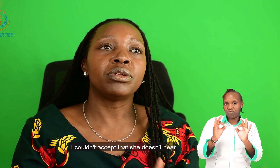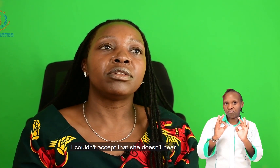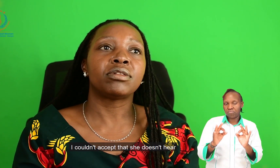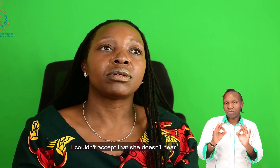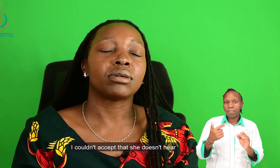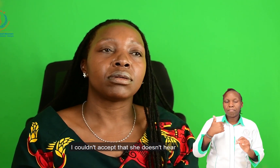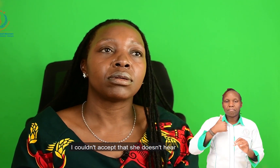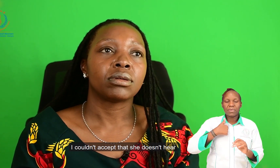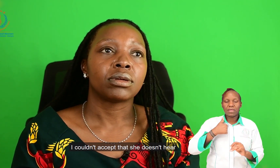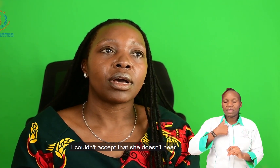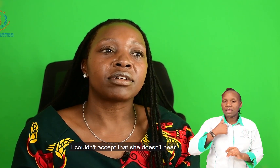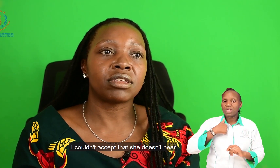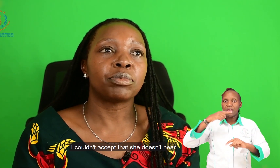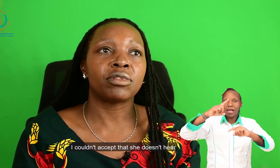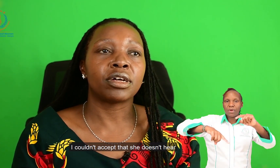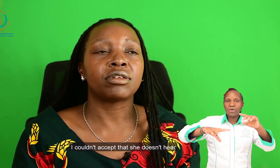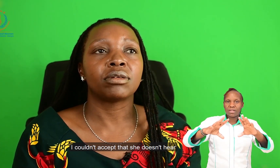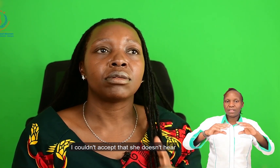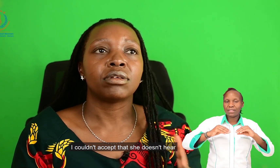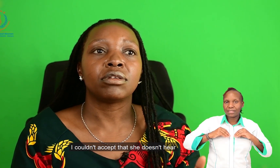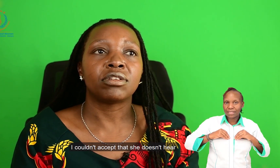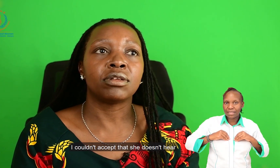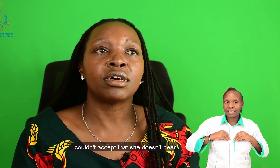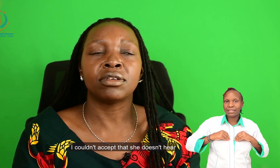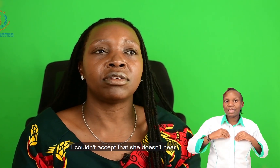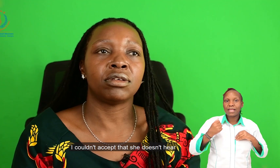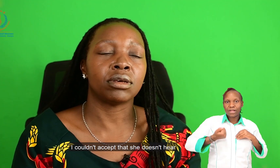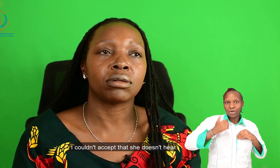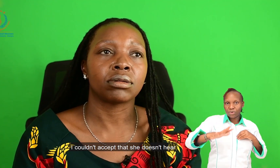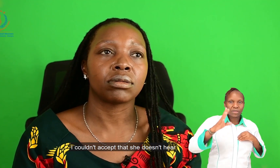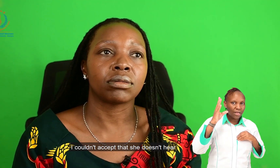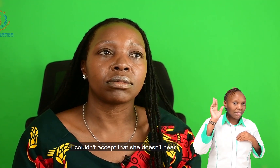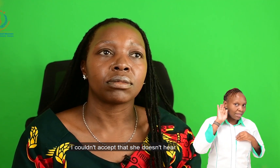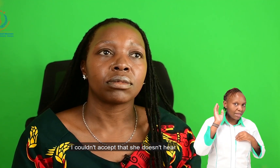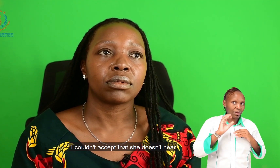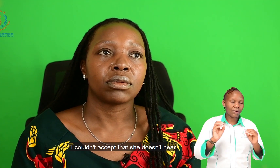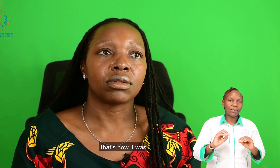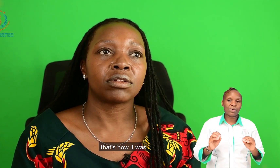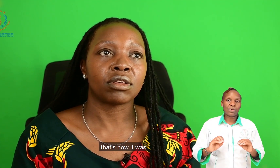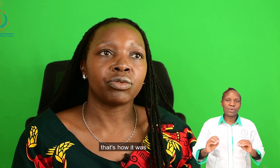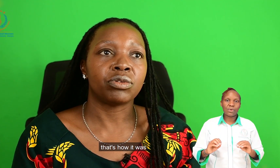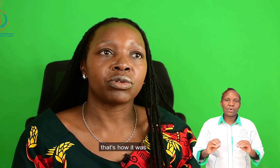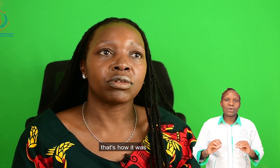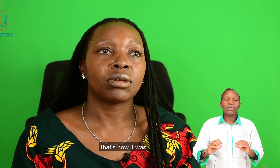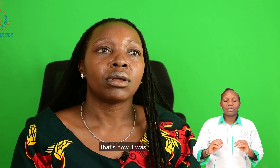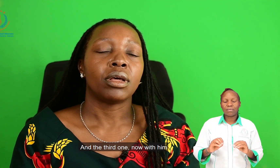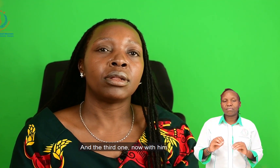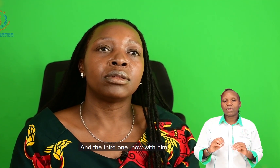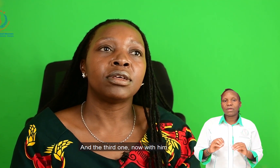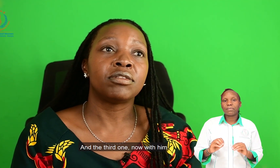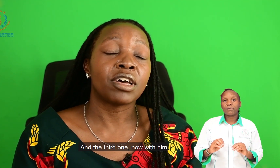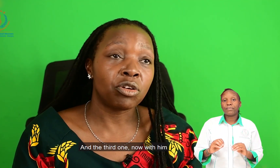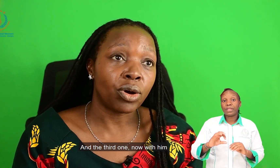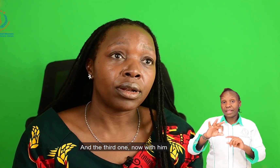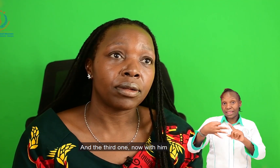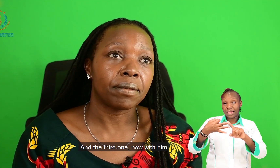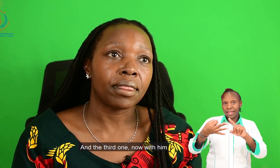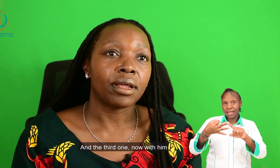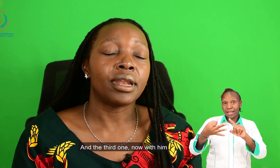couldn't accept that she doesn't hear. That's how it was. And the third one,